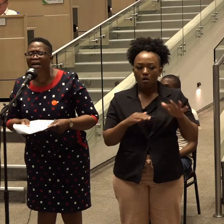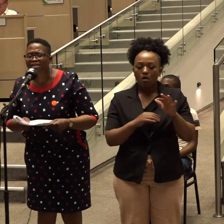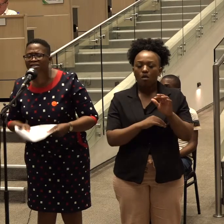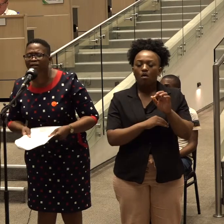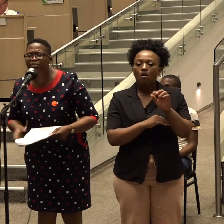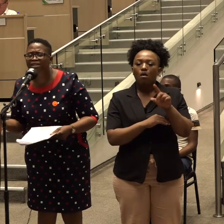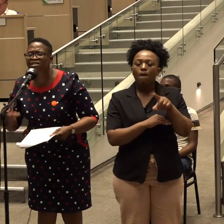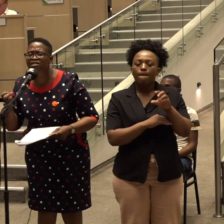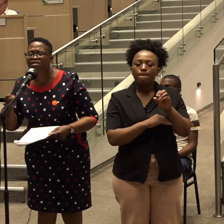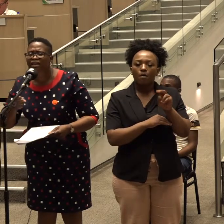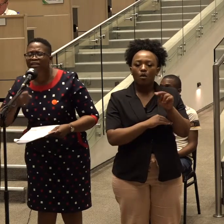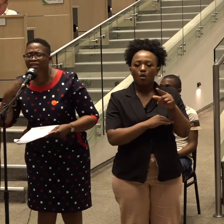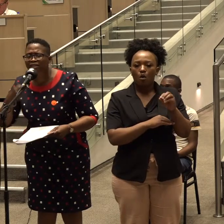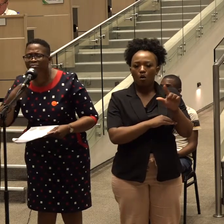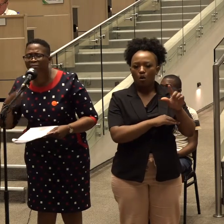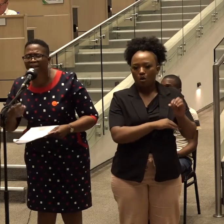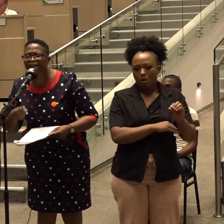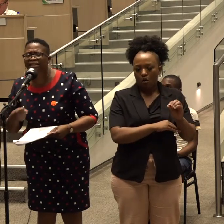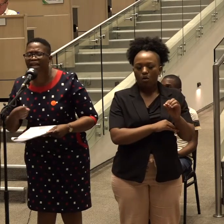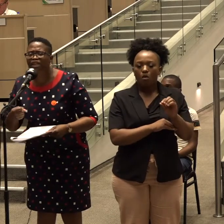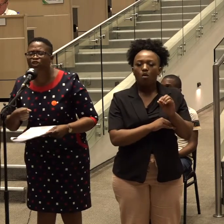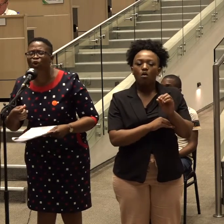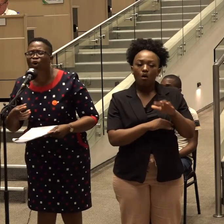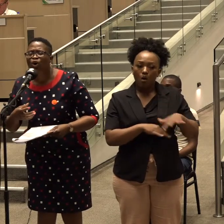I say please